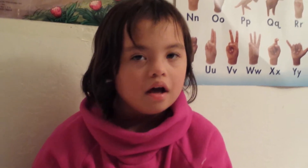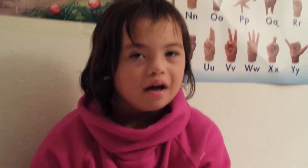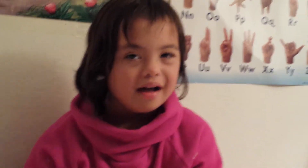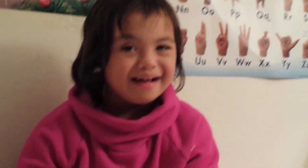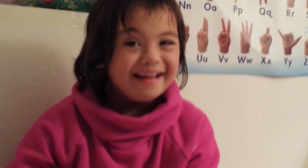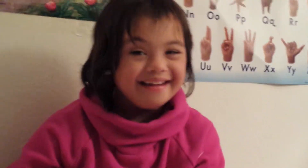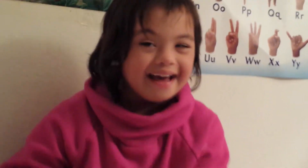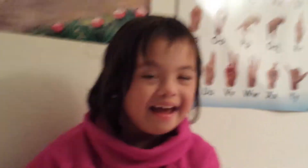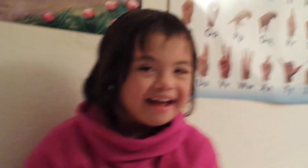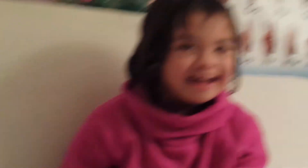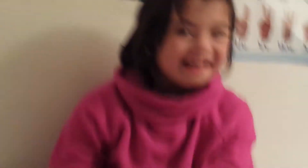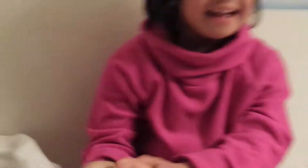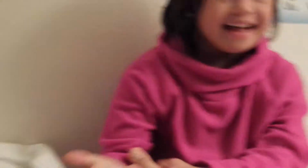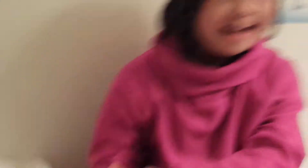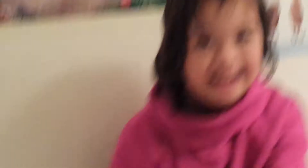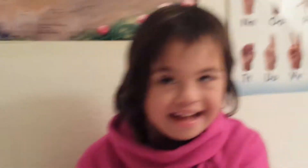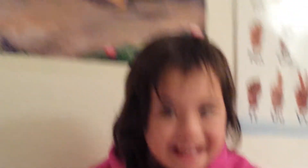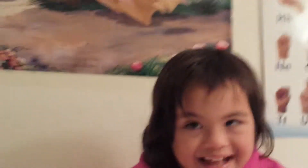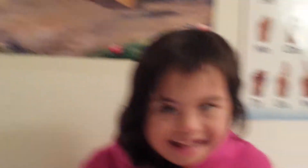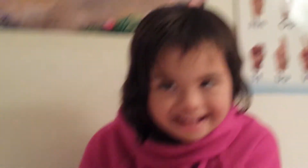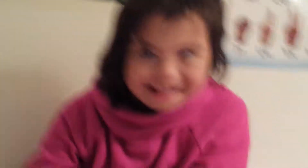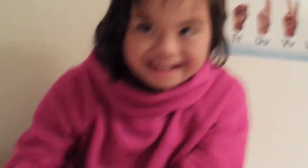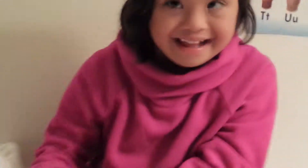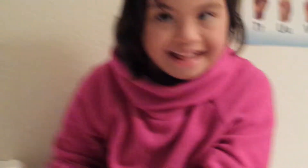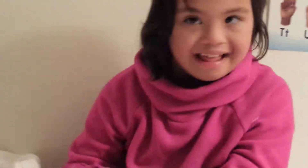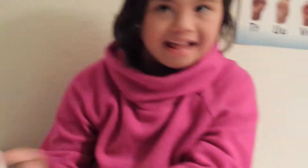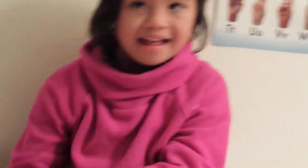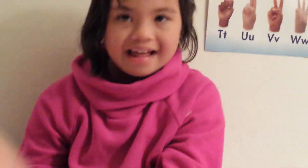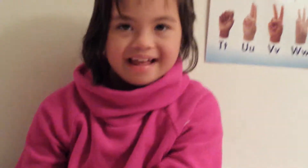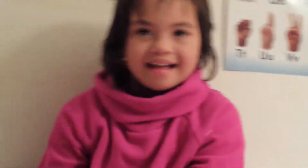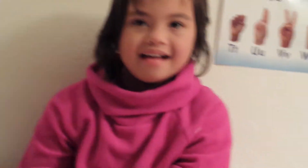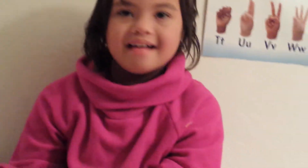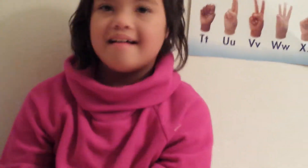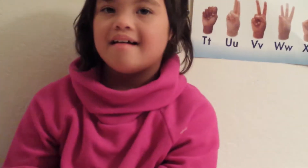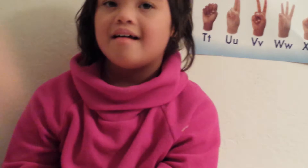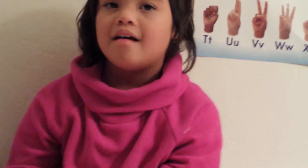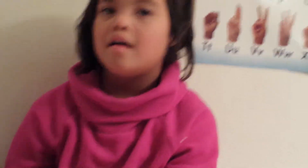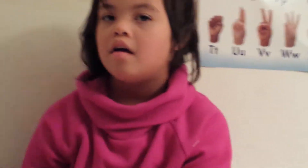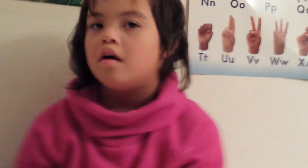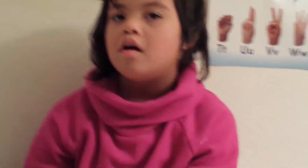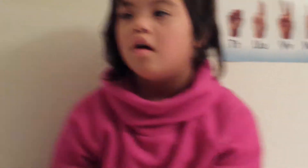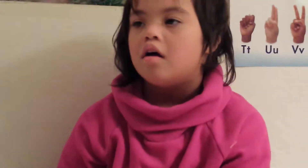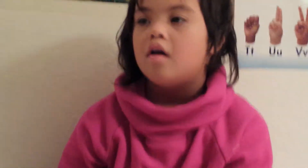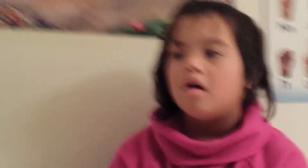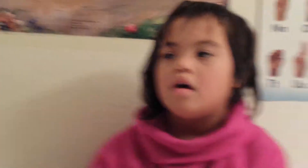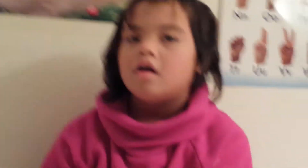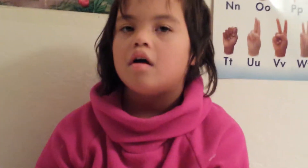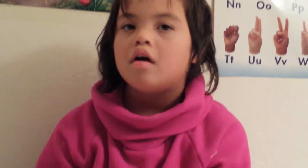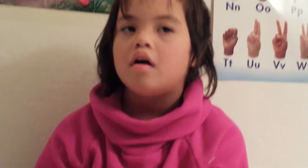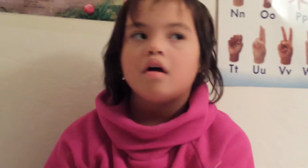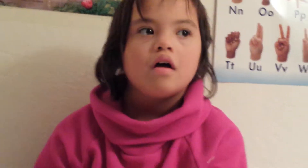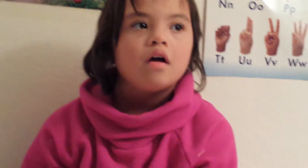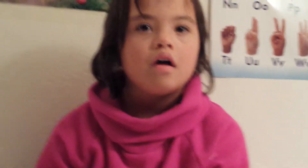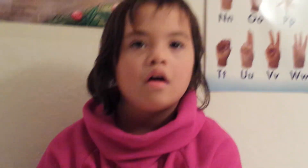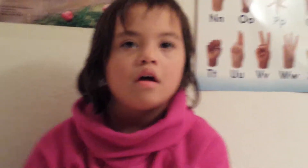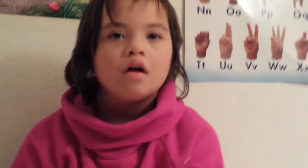And ketchup. Yes. Genev'e, didn't you see any princesses? Did you see any princesses at McDonald's?